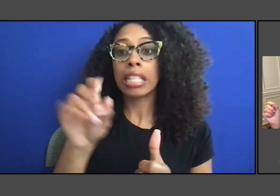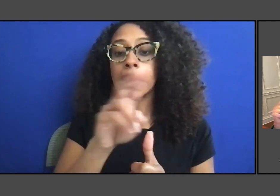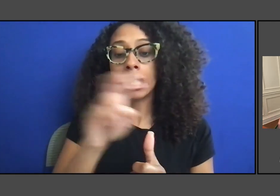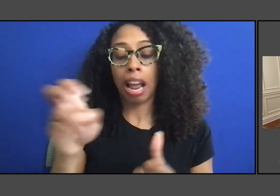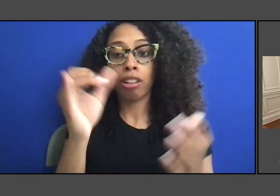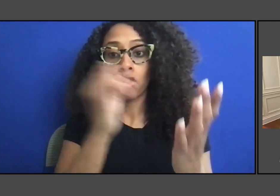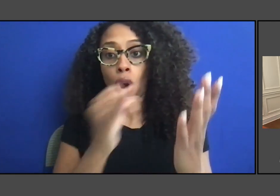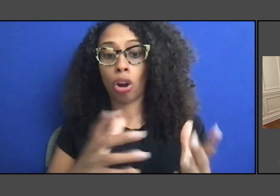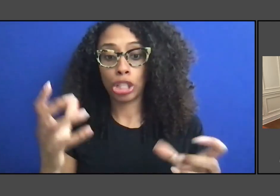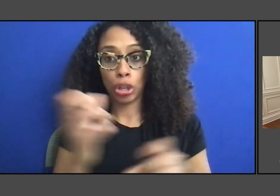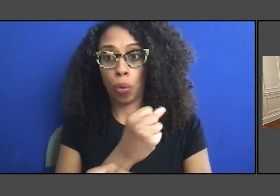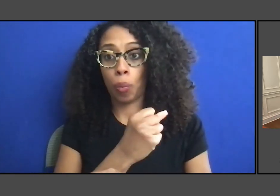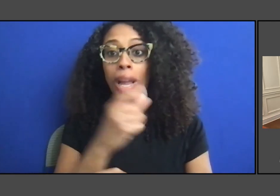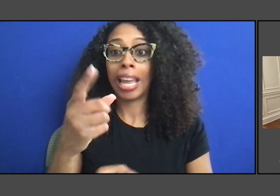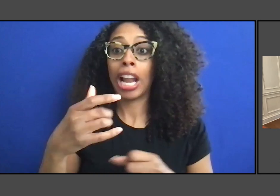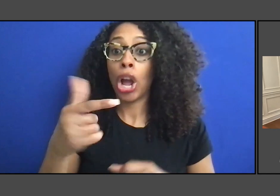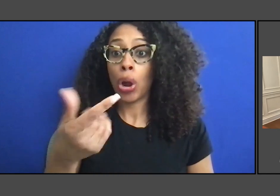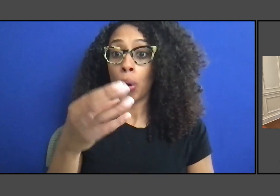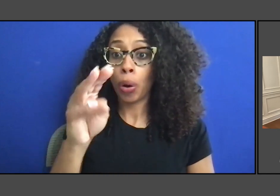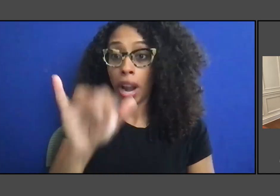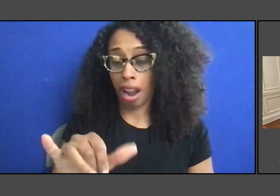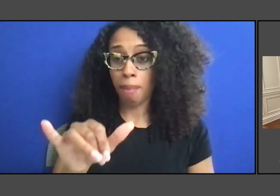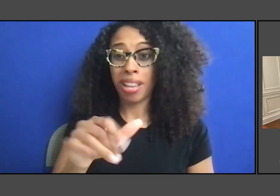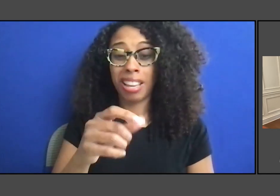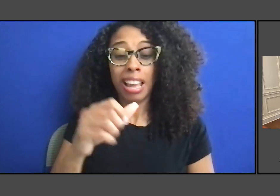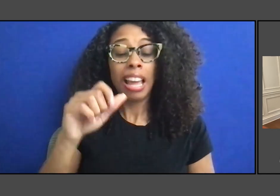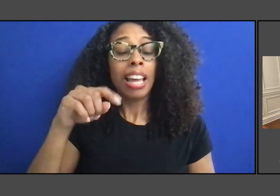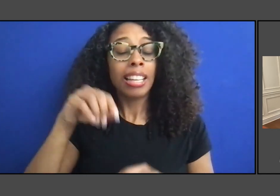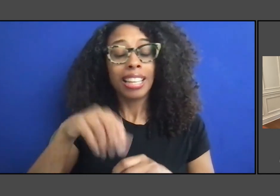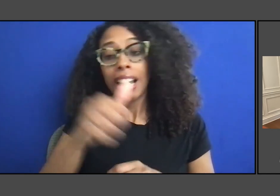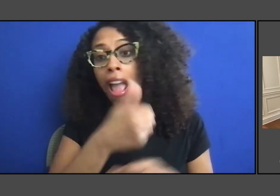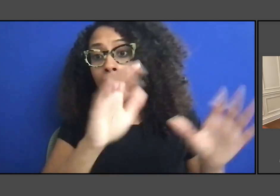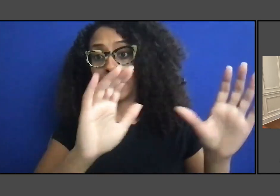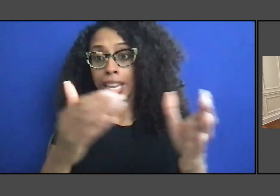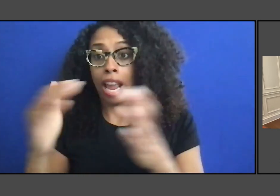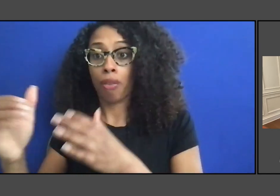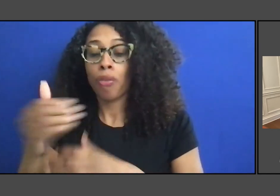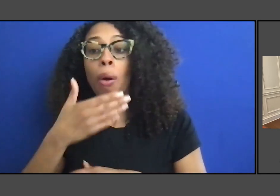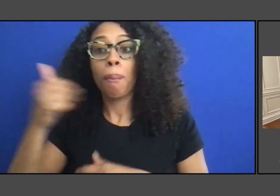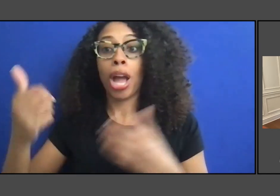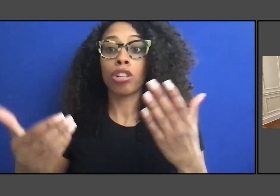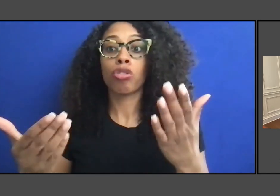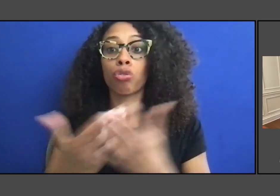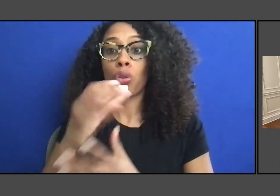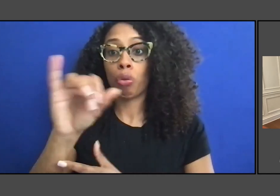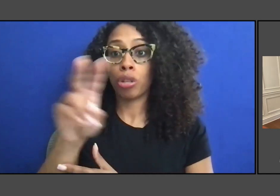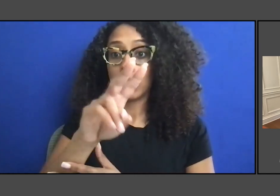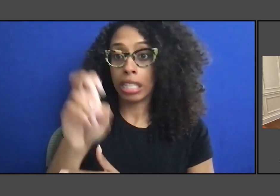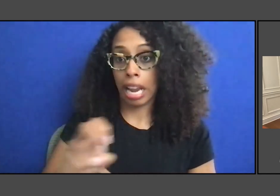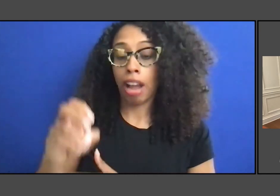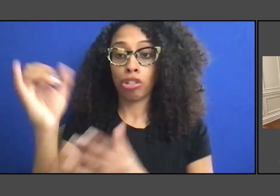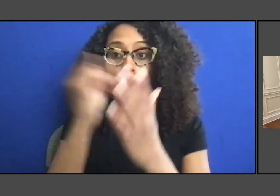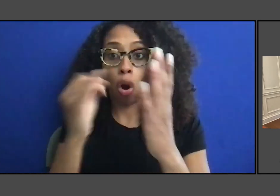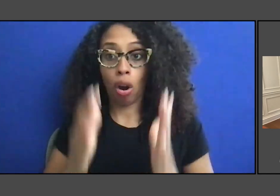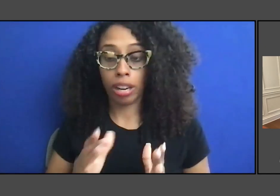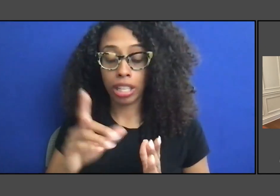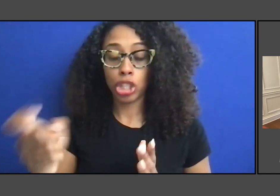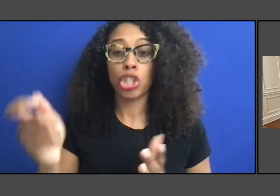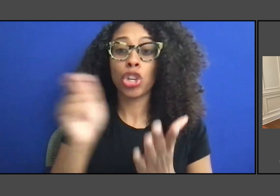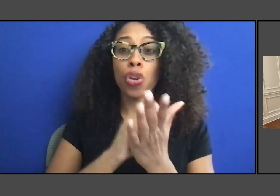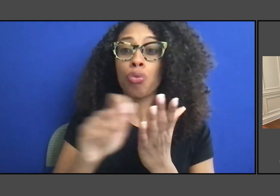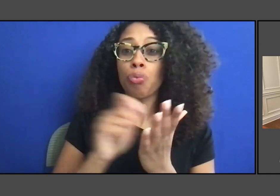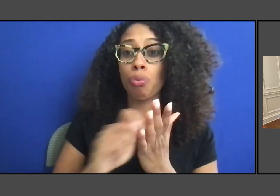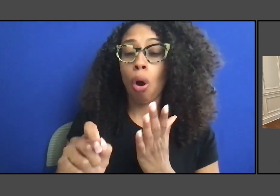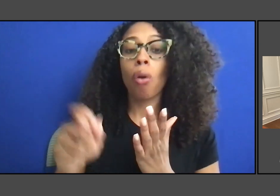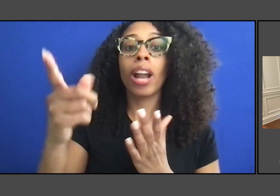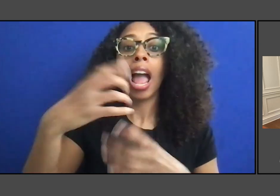in any category. And among her recent projects, Esperanza co-produced and wrote the libretto for Iphigenia,